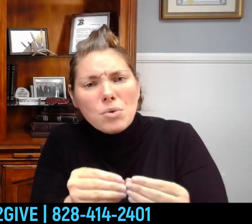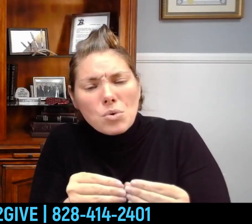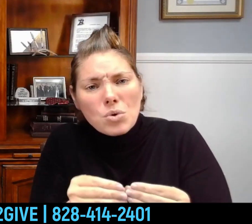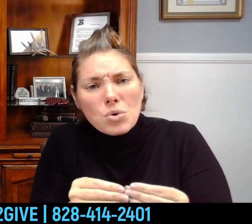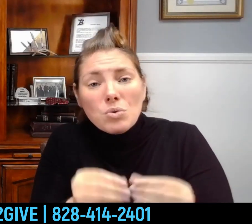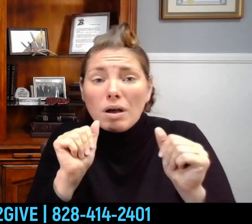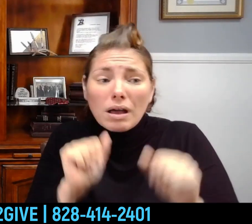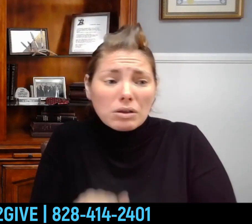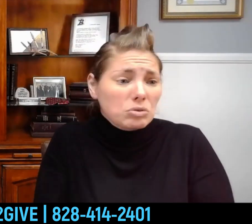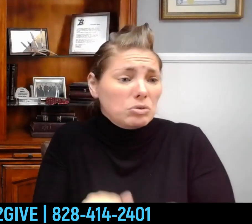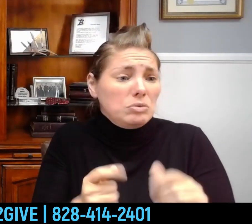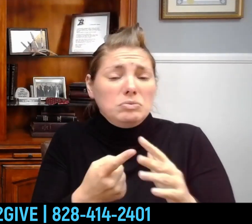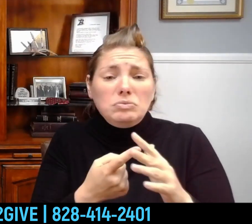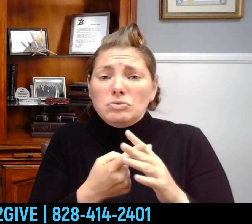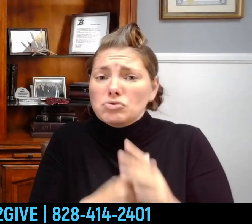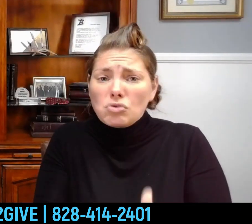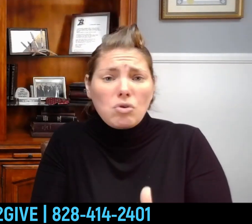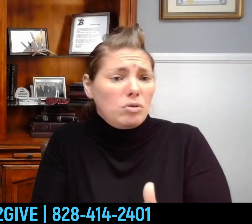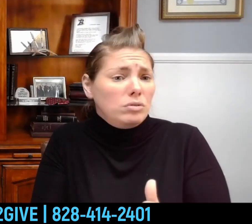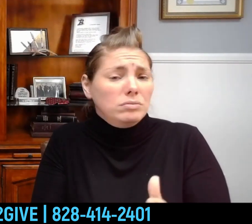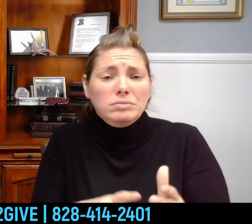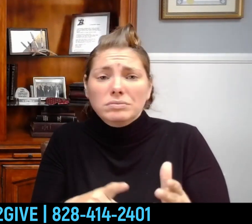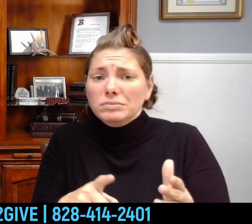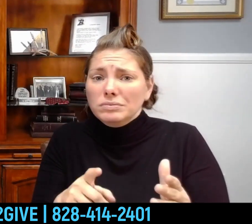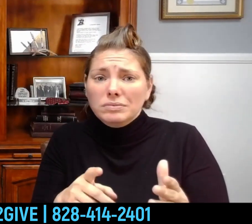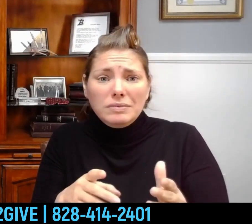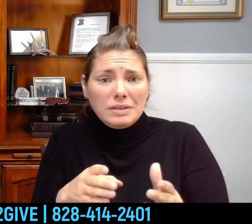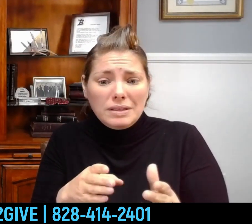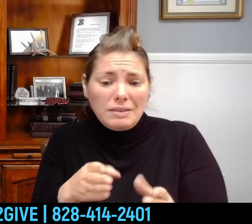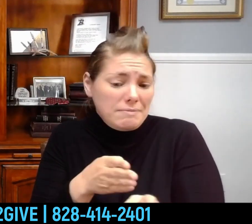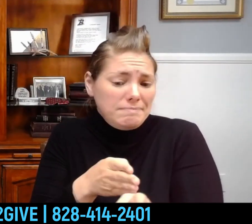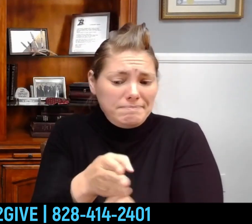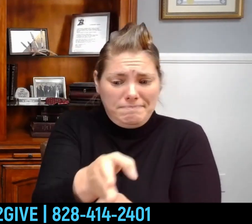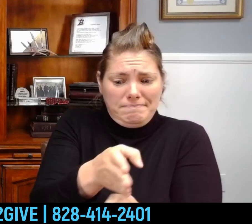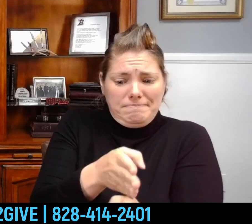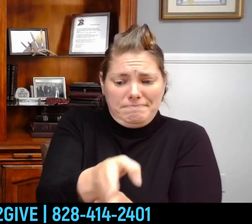I could have started into a field